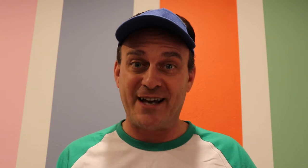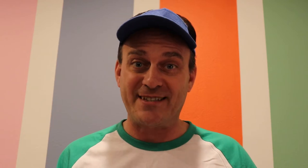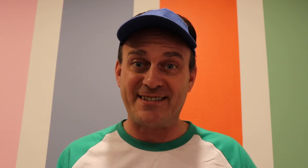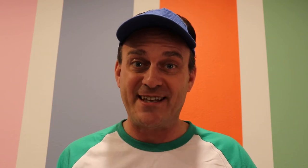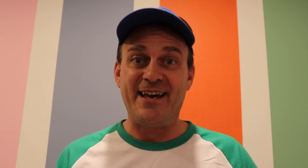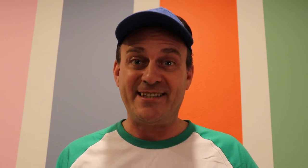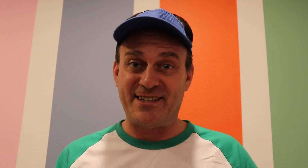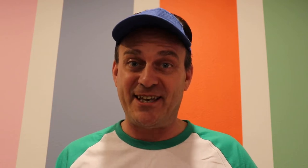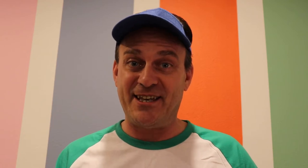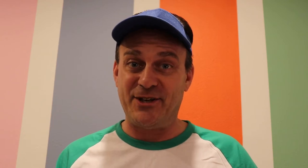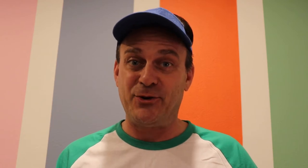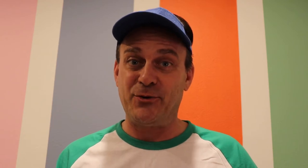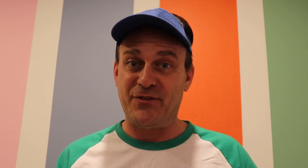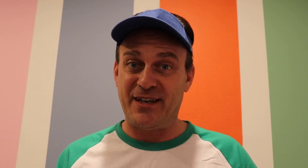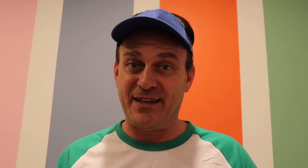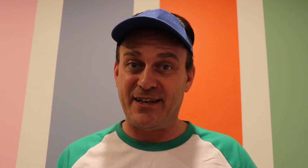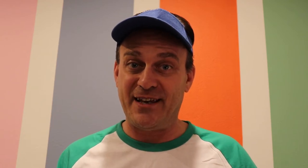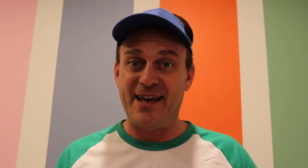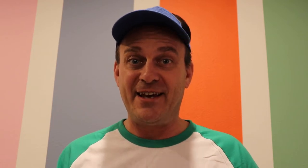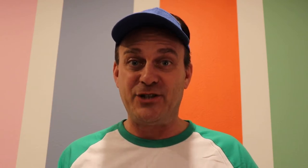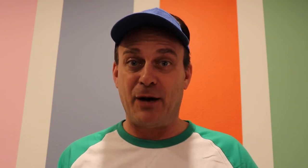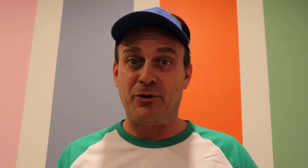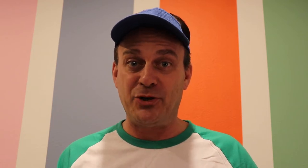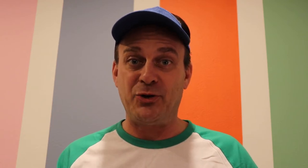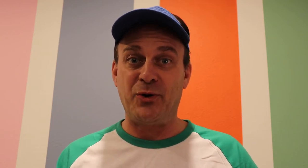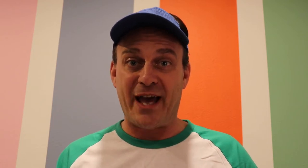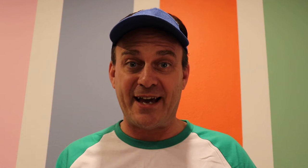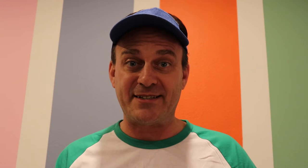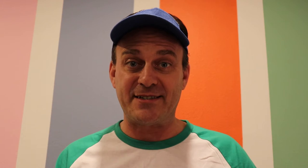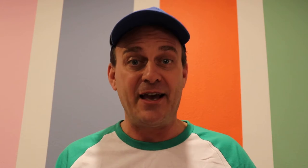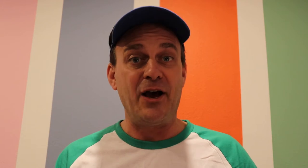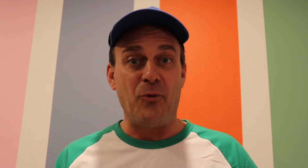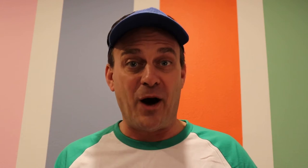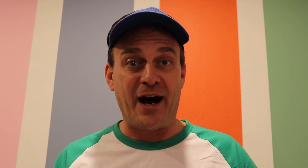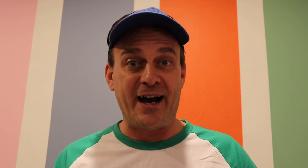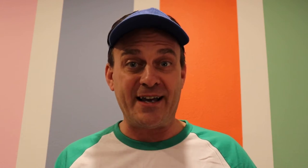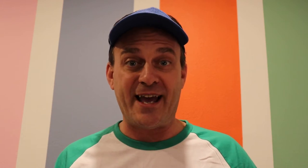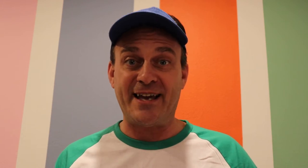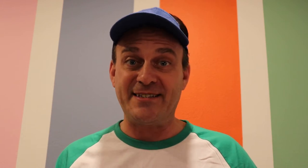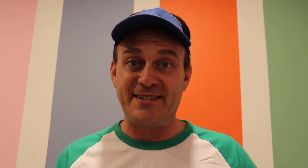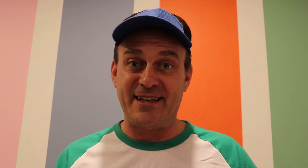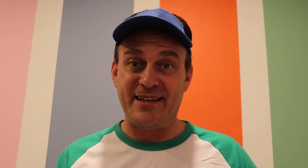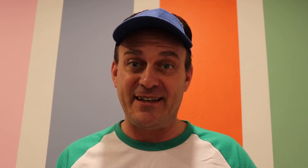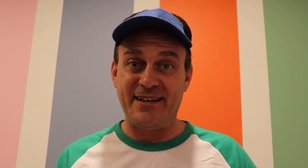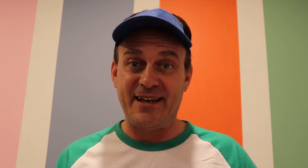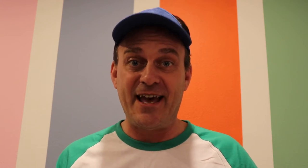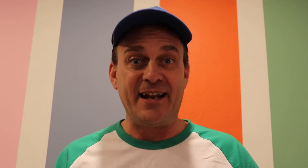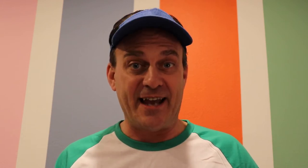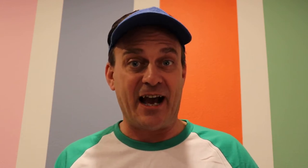S, T, U, V, W, X, Y, and Z. Now